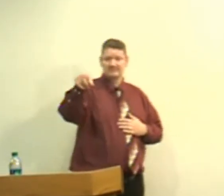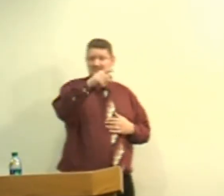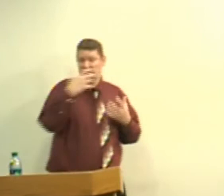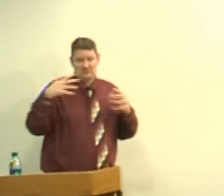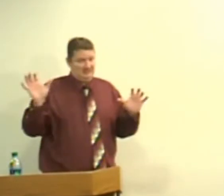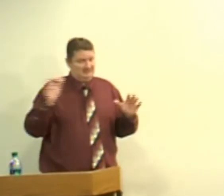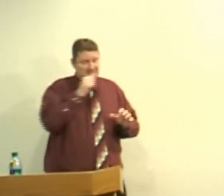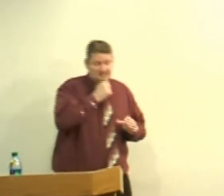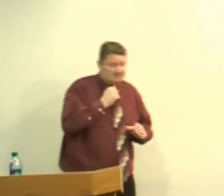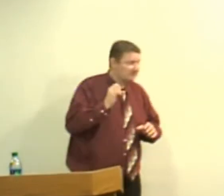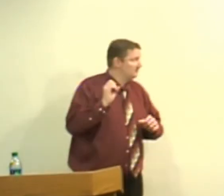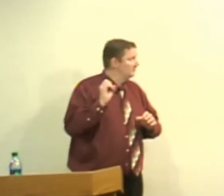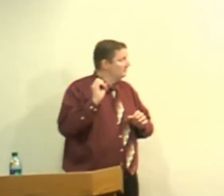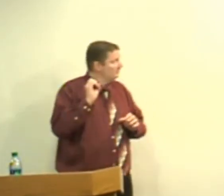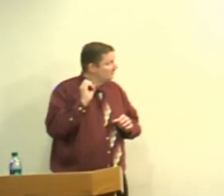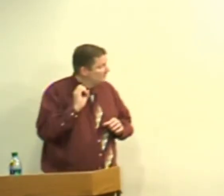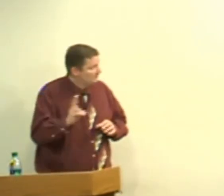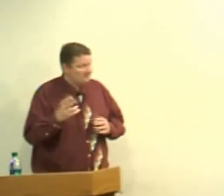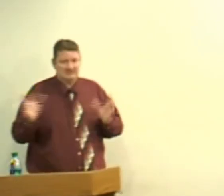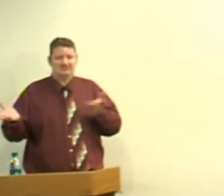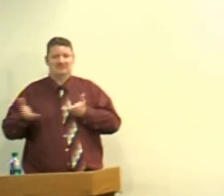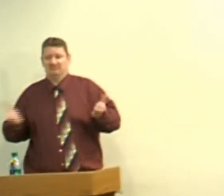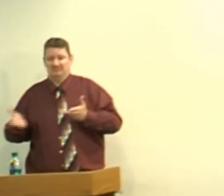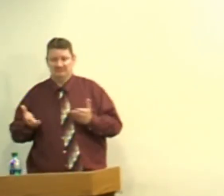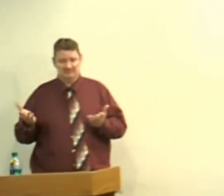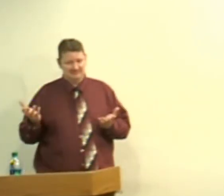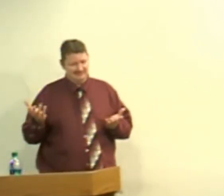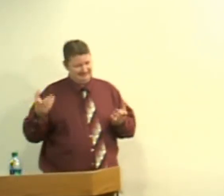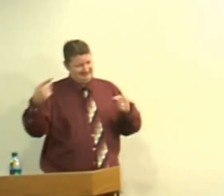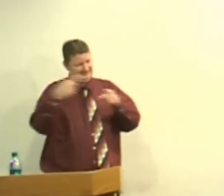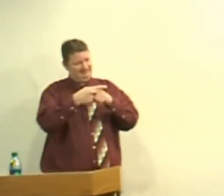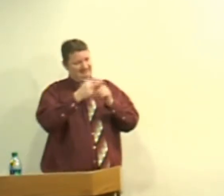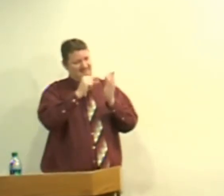So, let me say to you, if there is no suffering, and there is no serving,